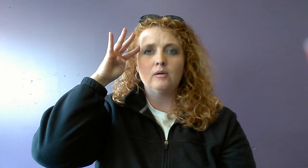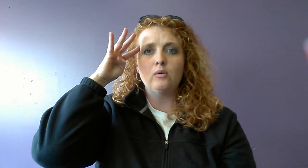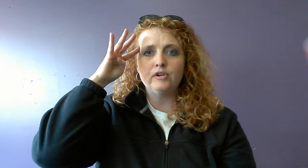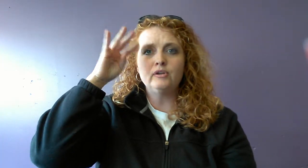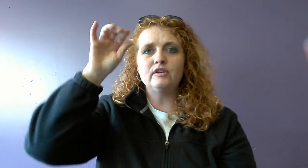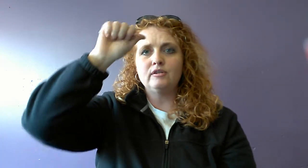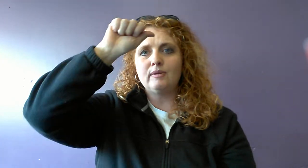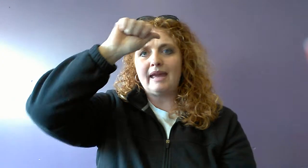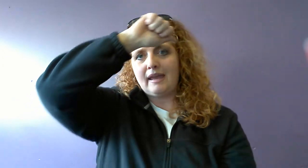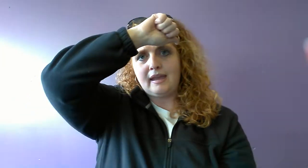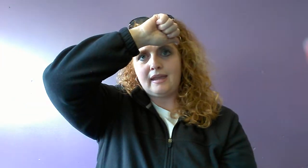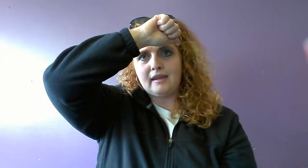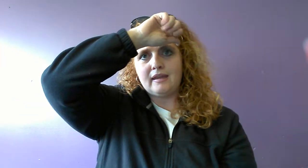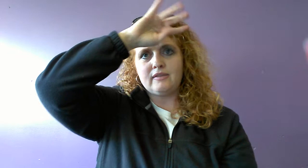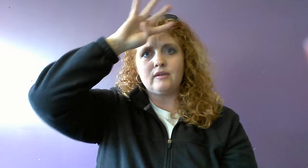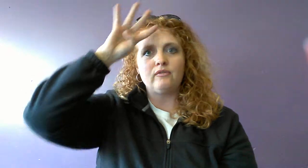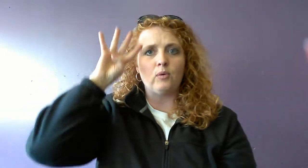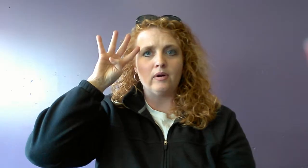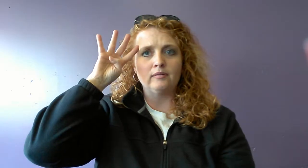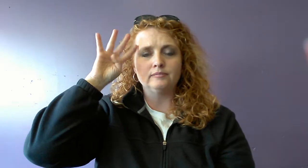or you can do A and then four.